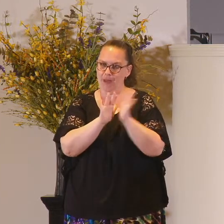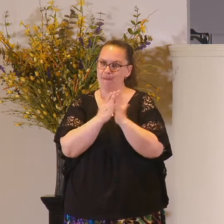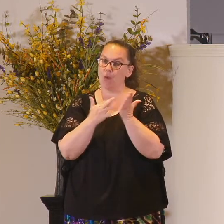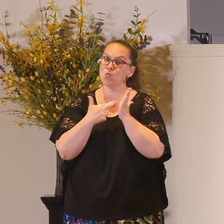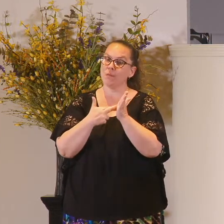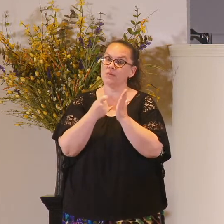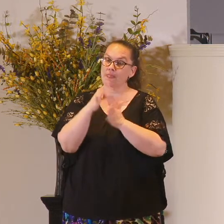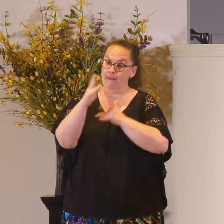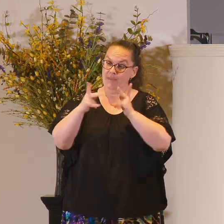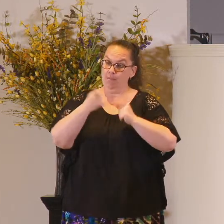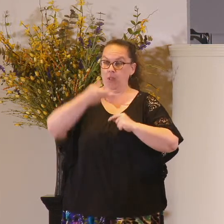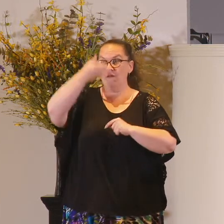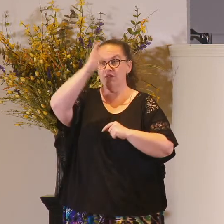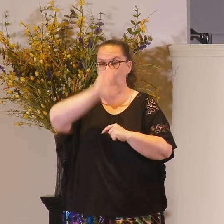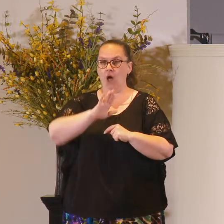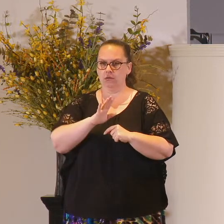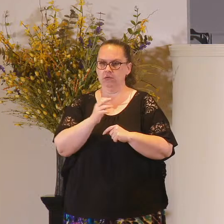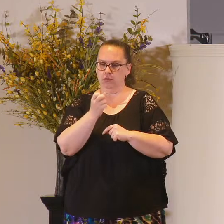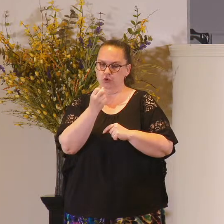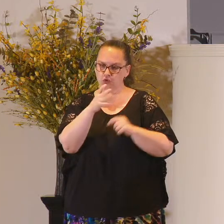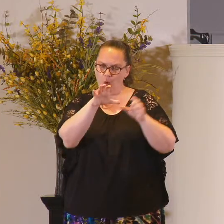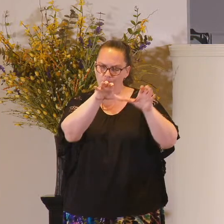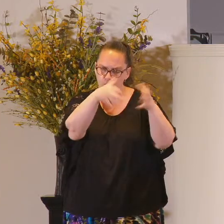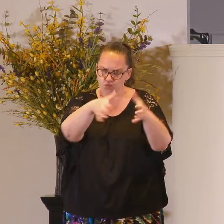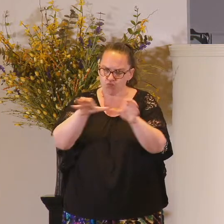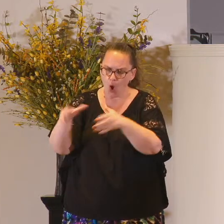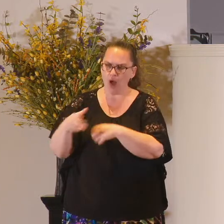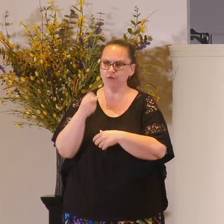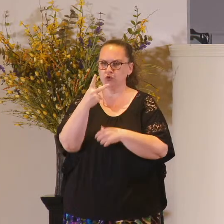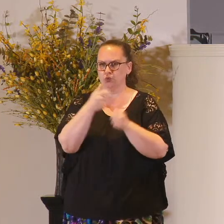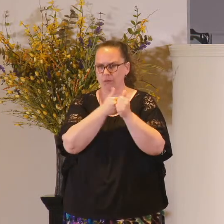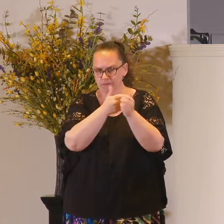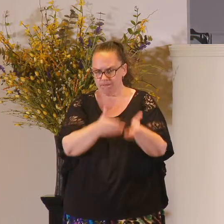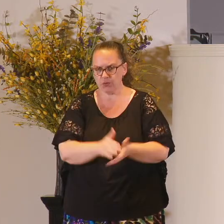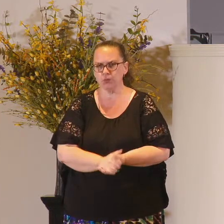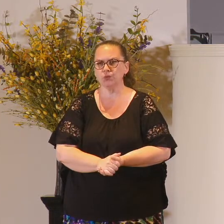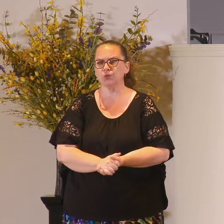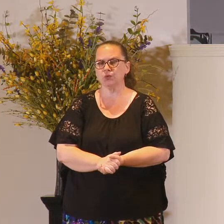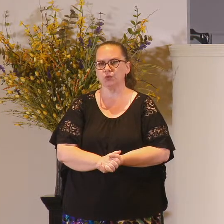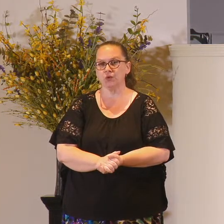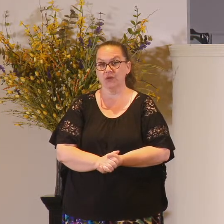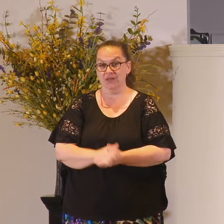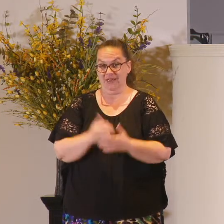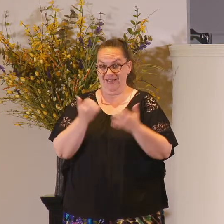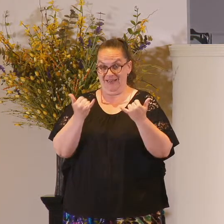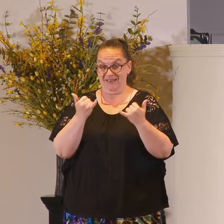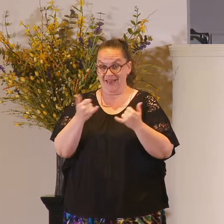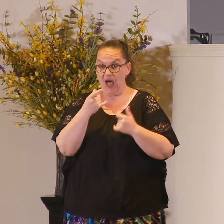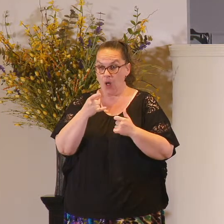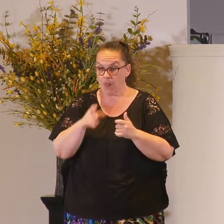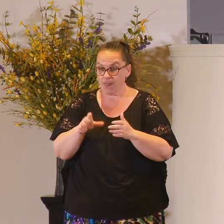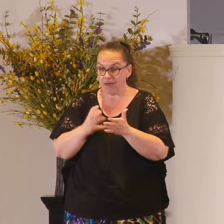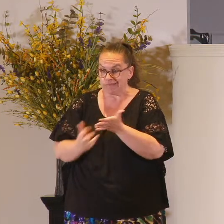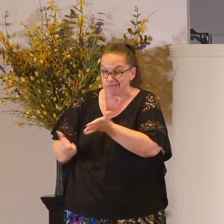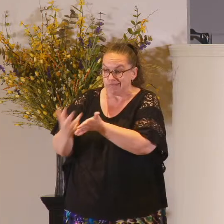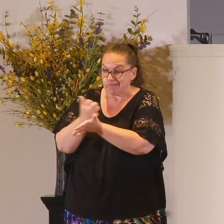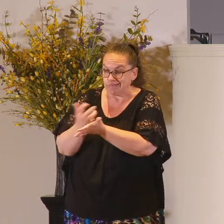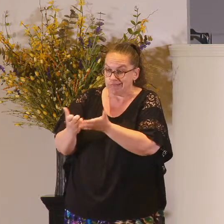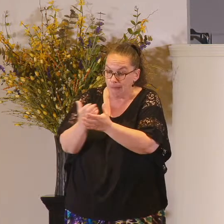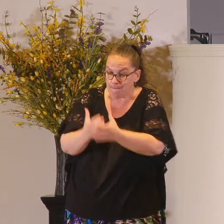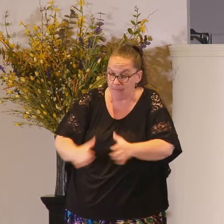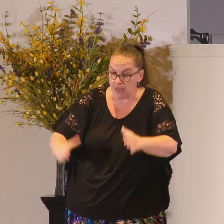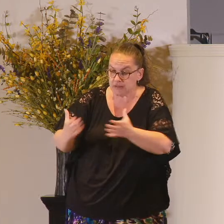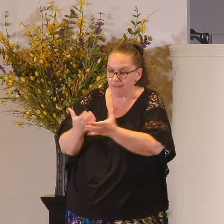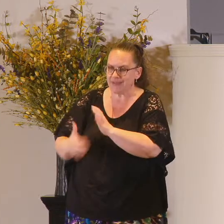of God. 12 tribes, 12 apostles. This time they pick up 7 baskets